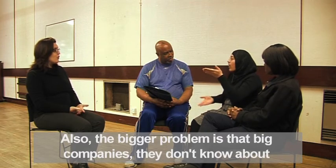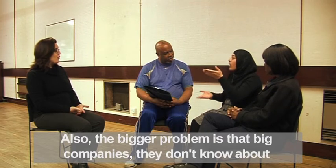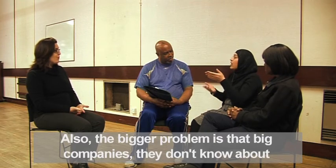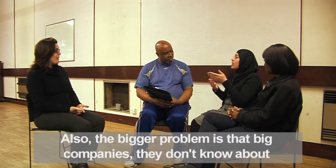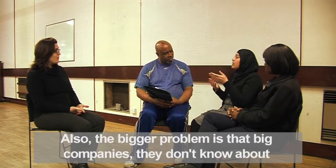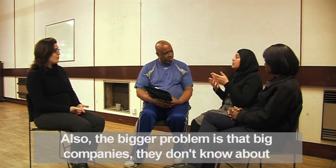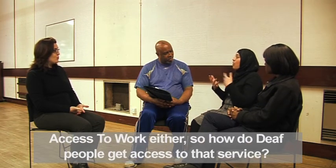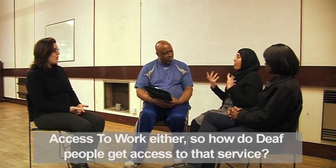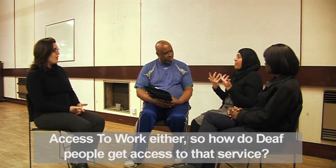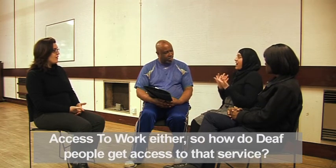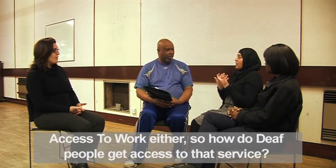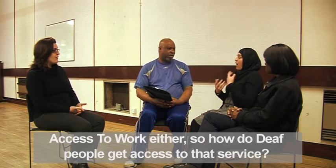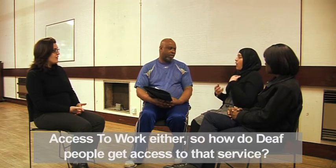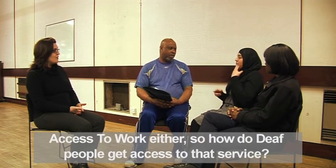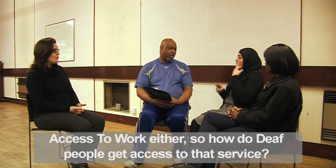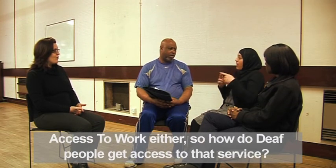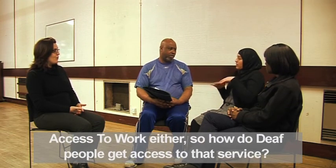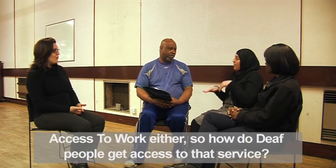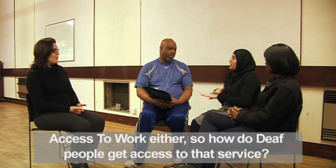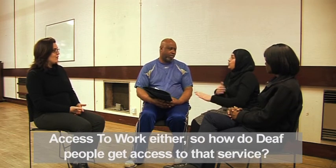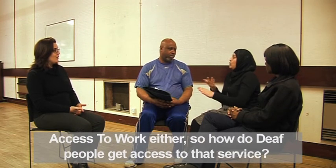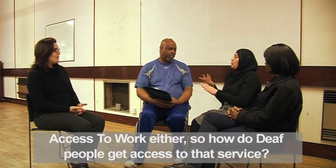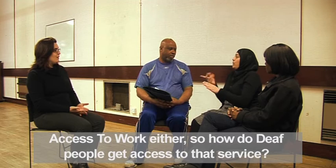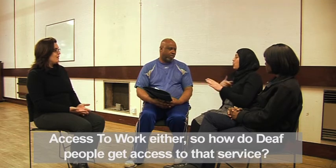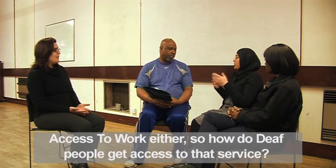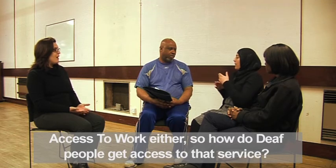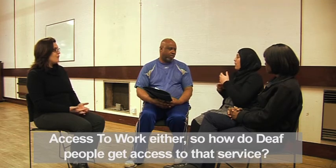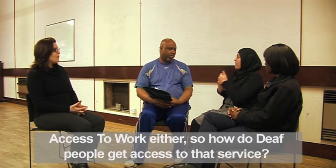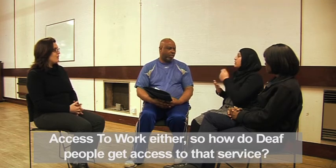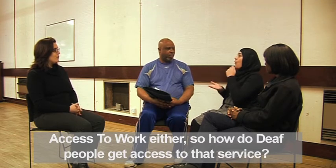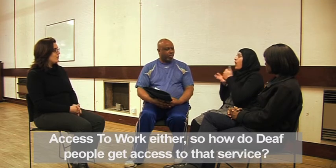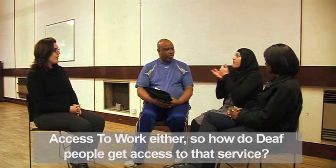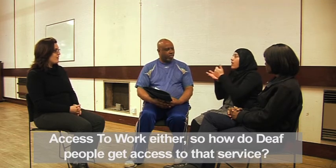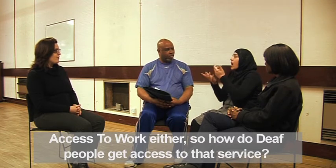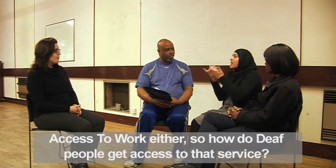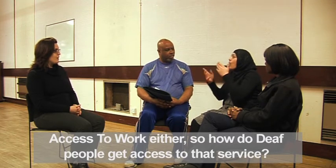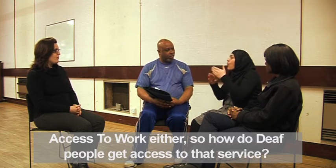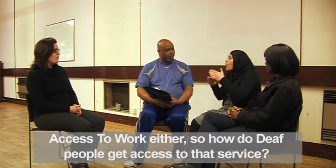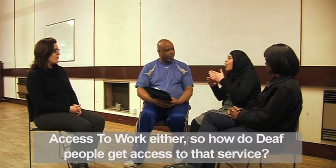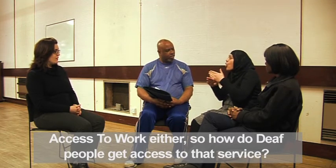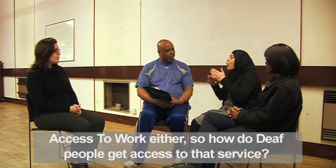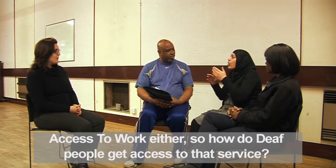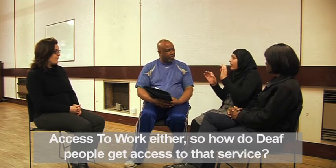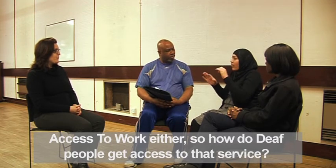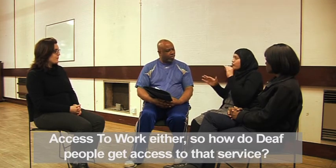know about Access to Work either. So how do deaf people get access to that service?